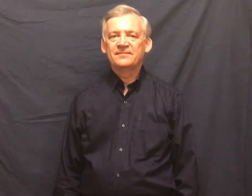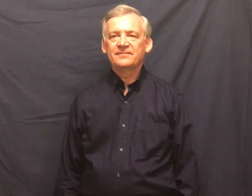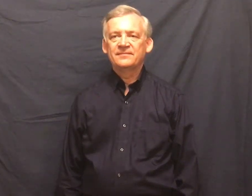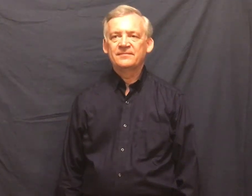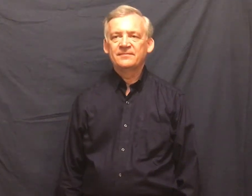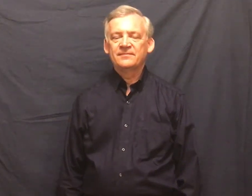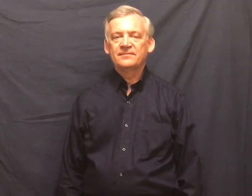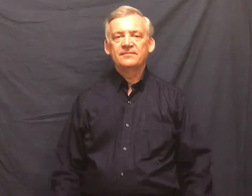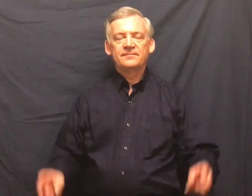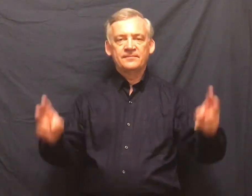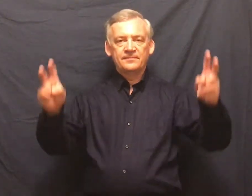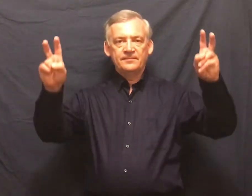of Mice and Men